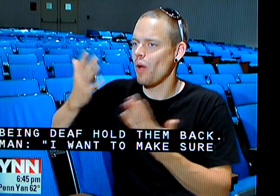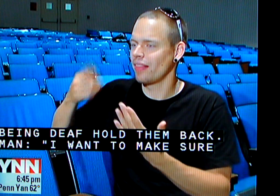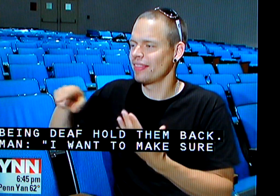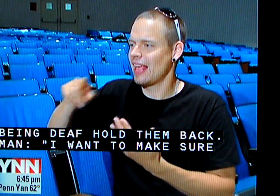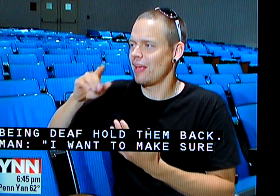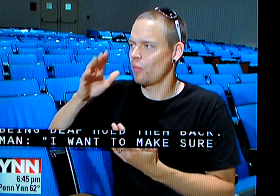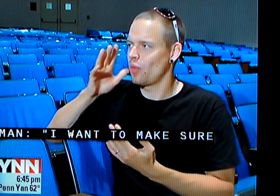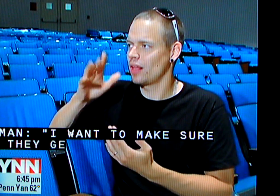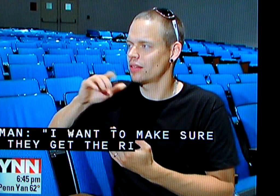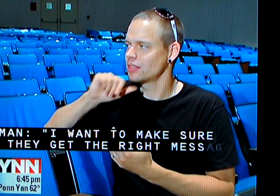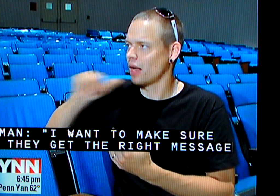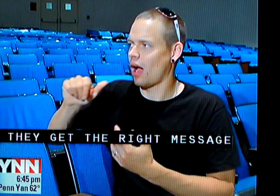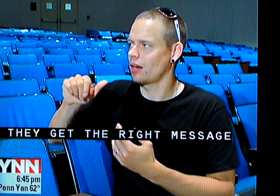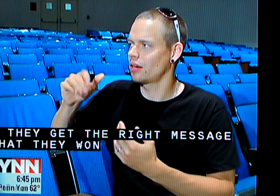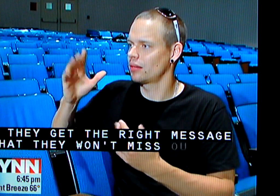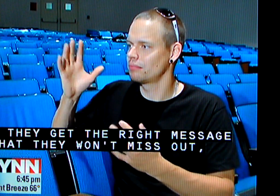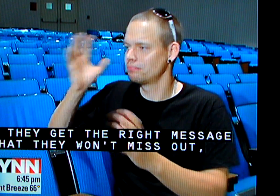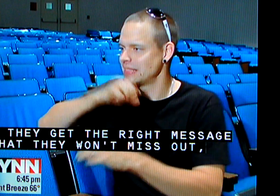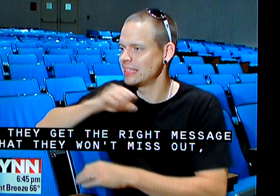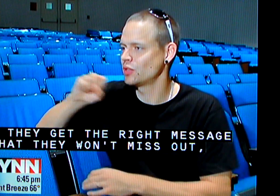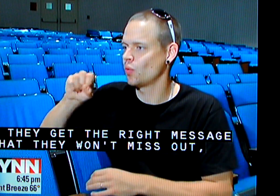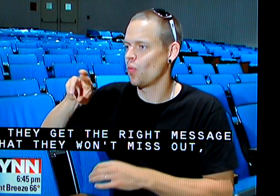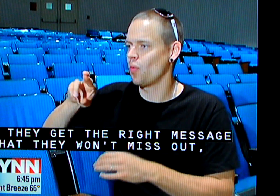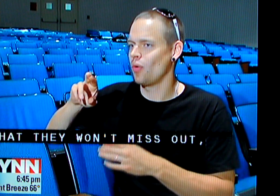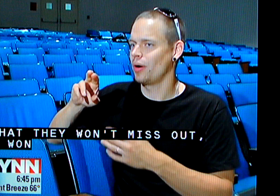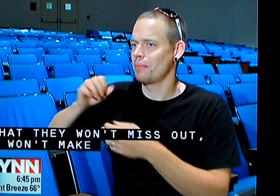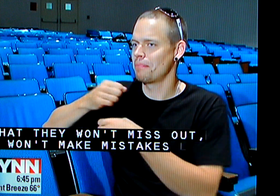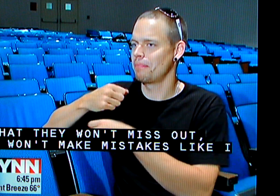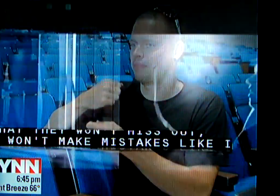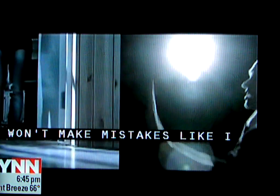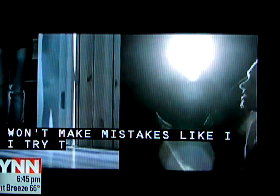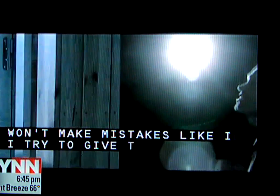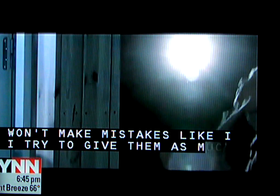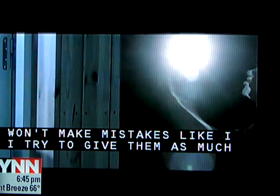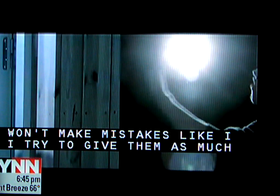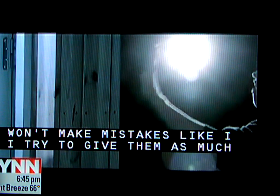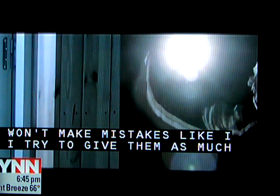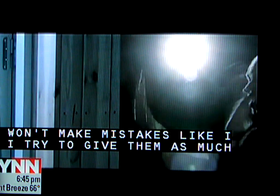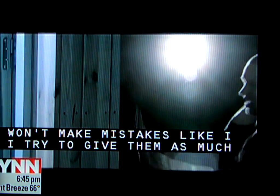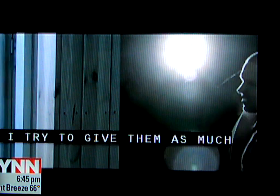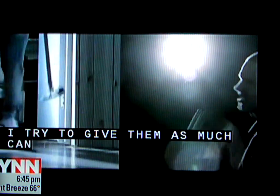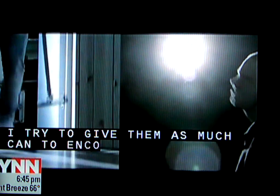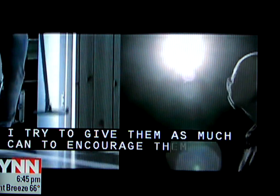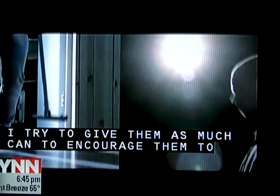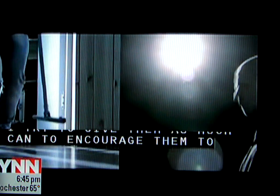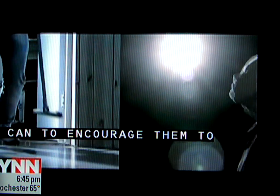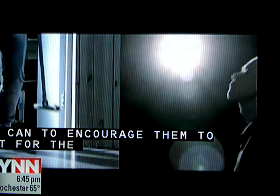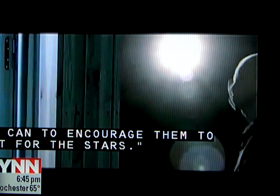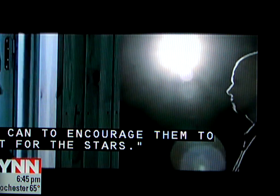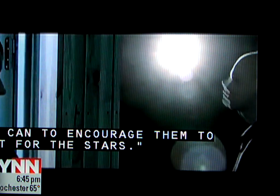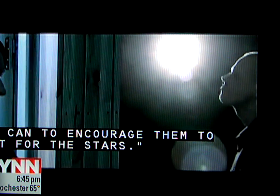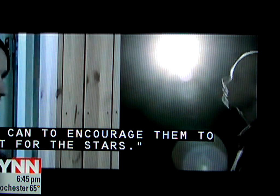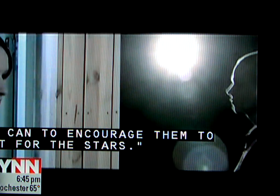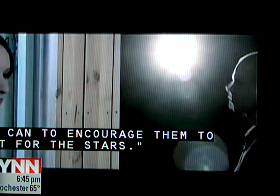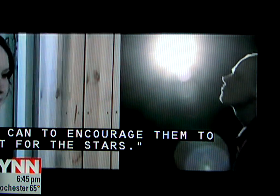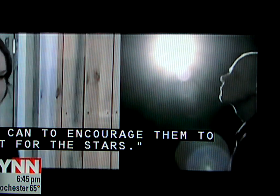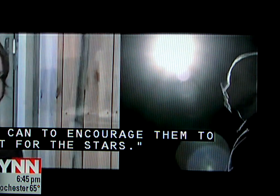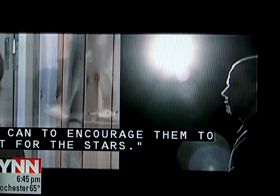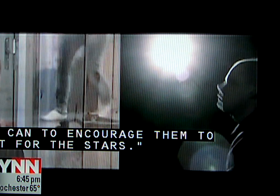right message so that they won't miss out and they won't make mistakes like I